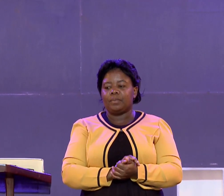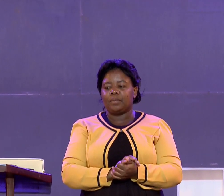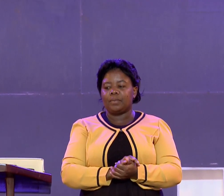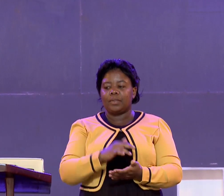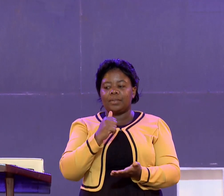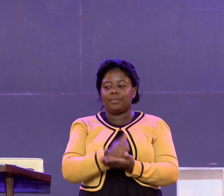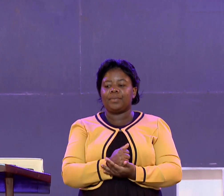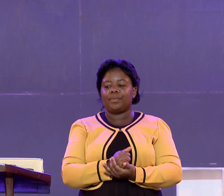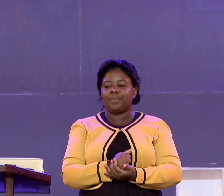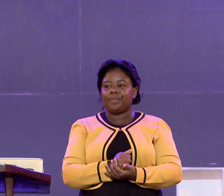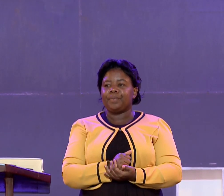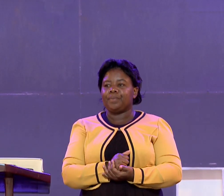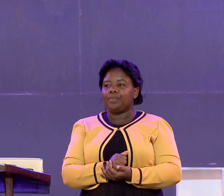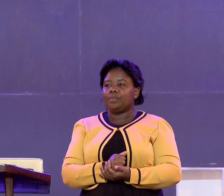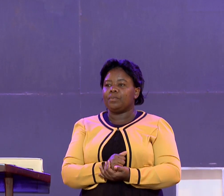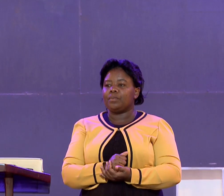Amen.